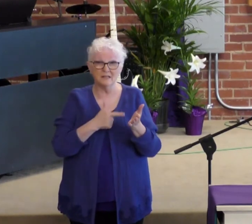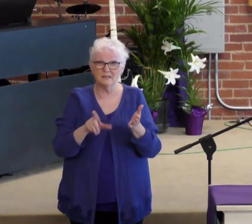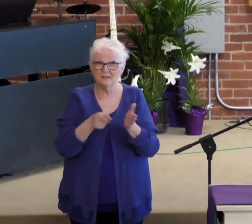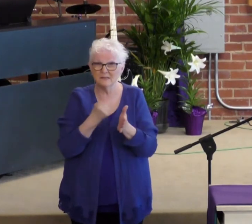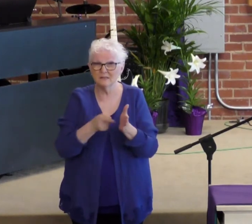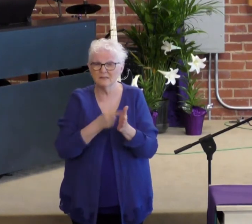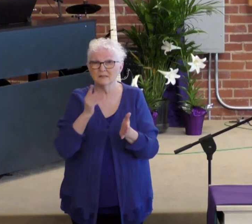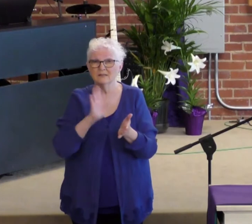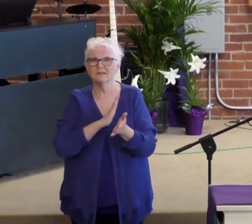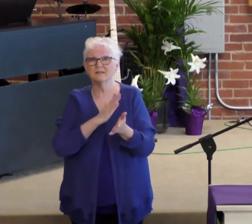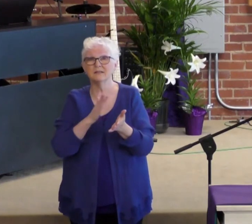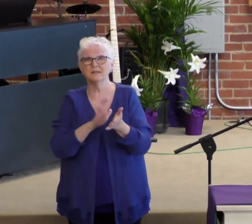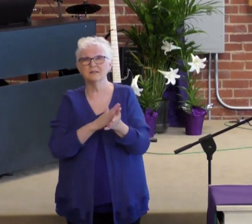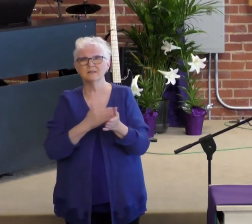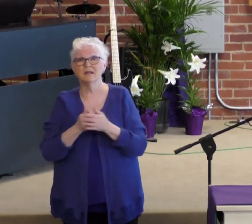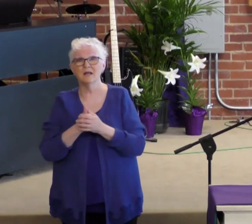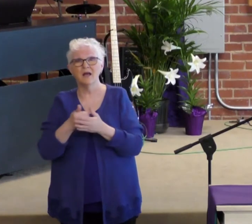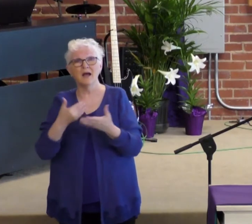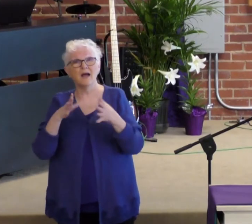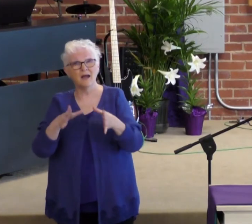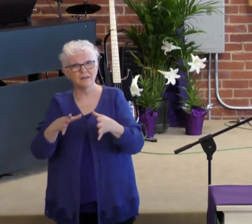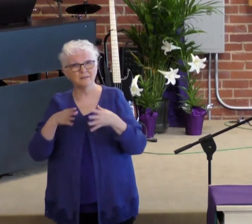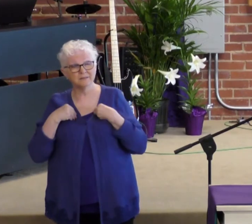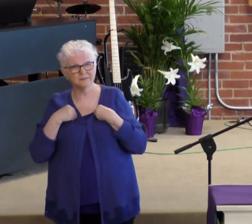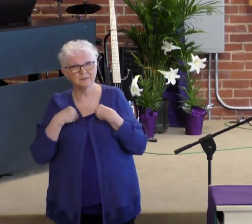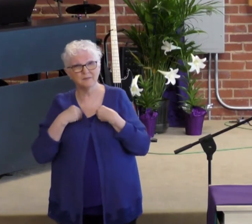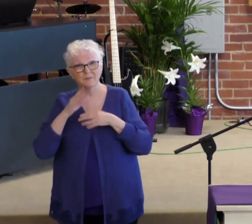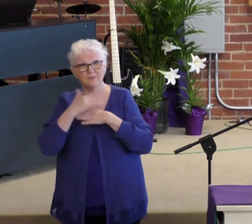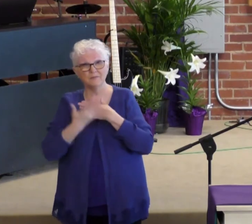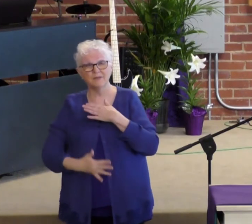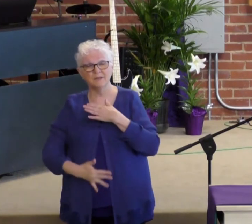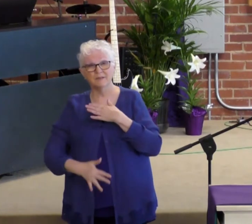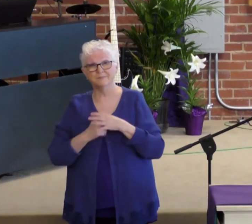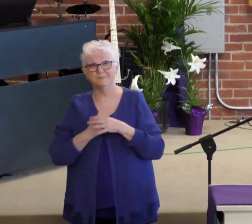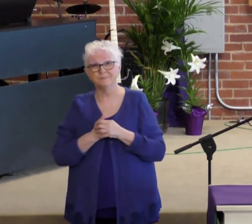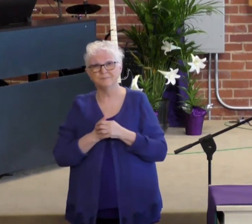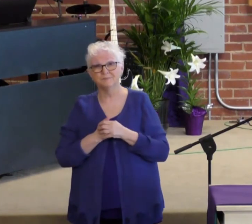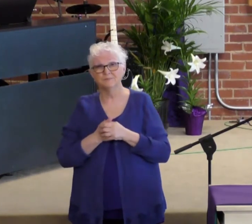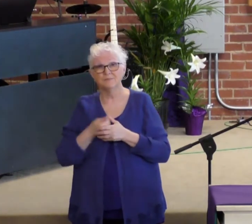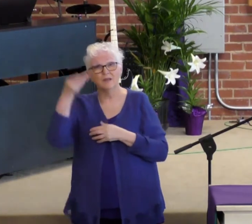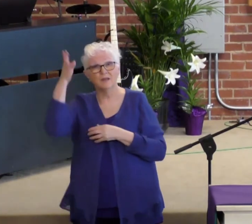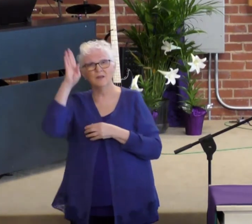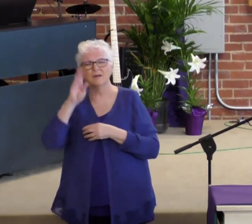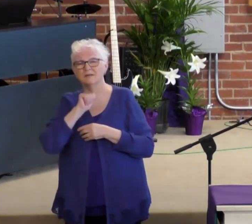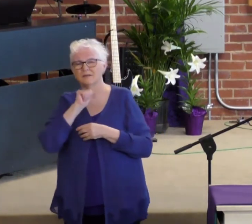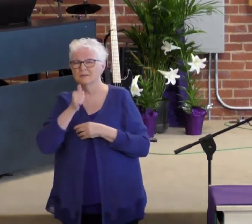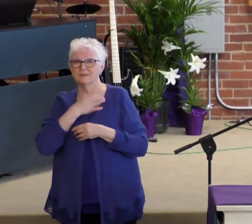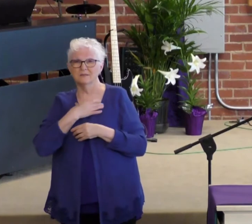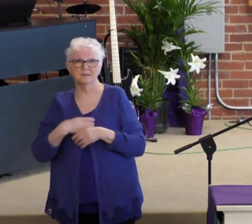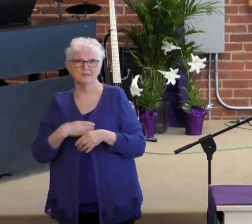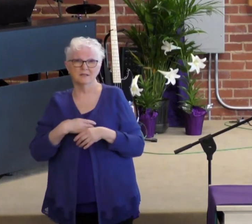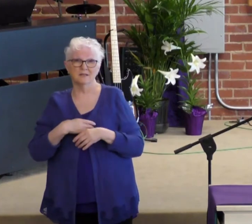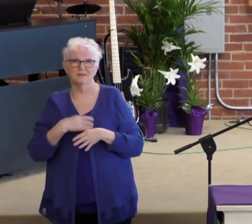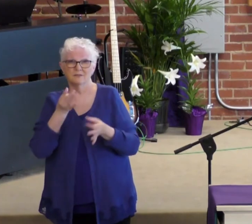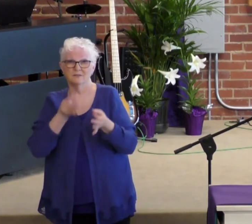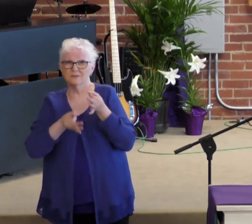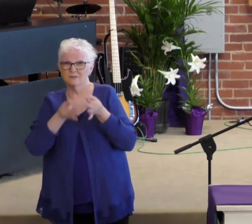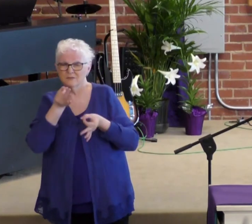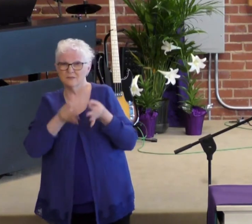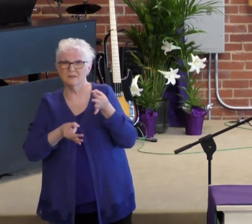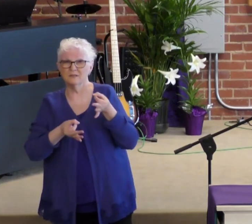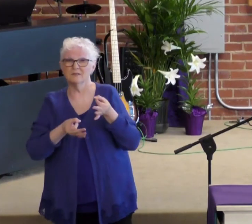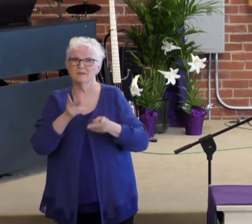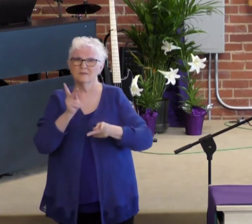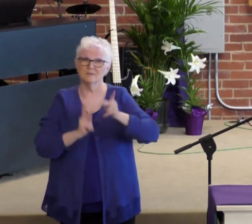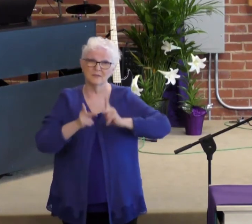blood that Jesus shed on Calvary. And God does not desire to pass judgment on